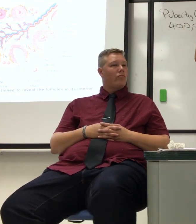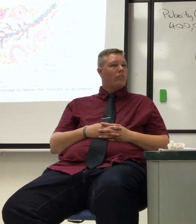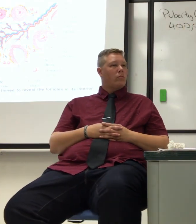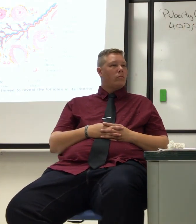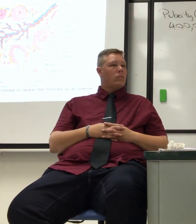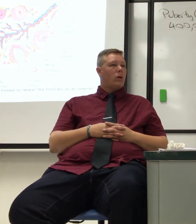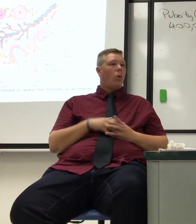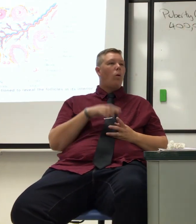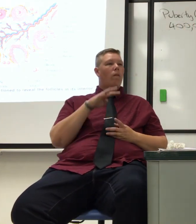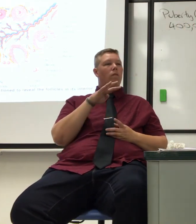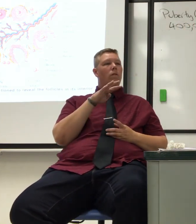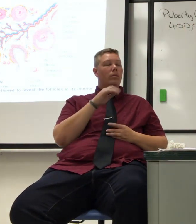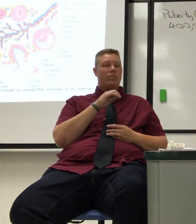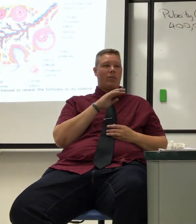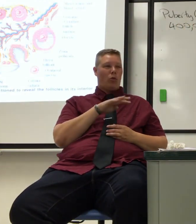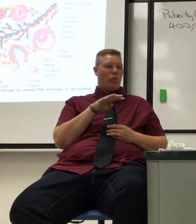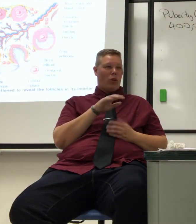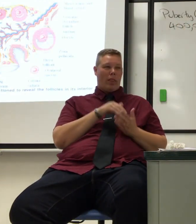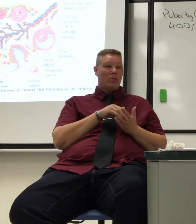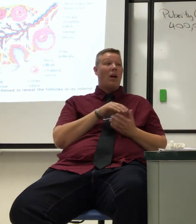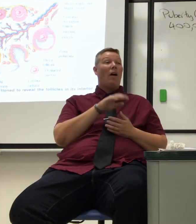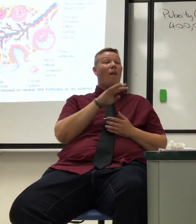400,000